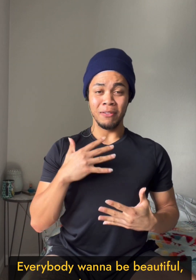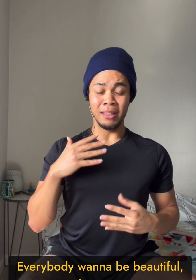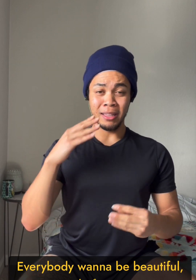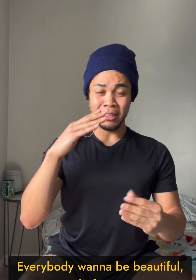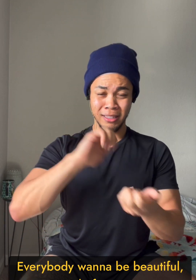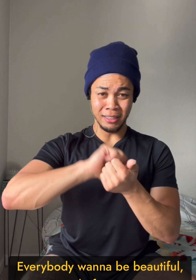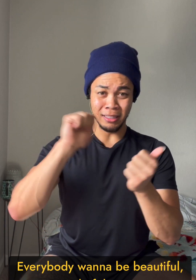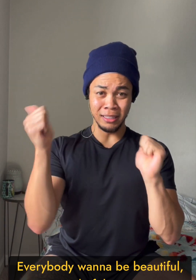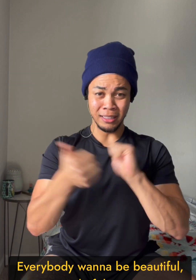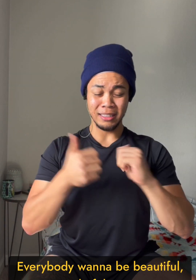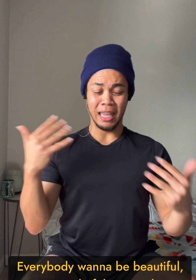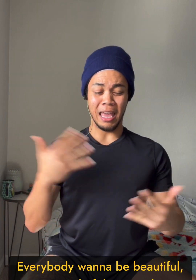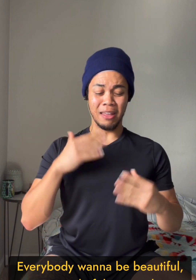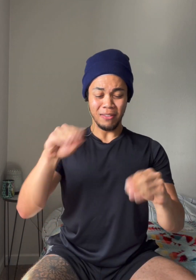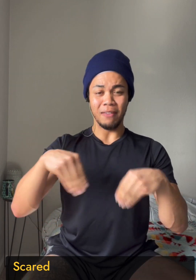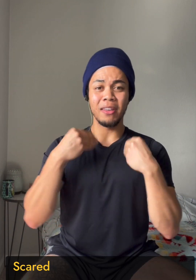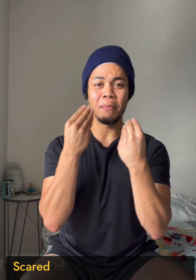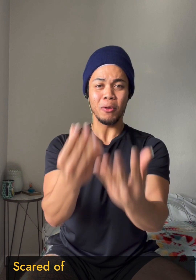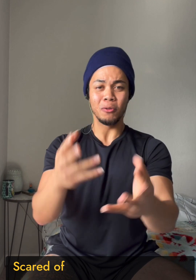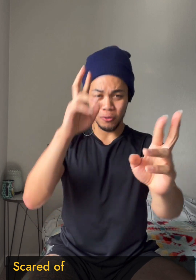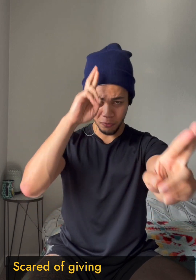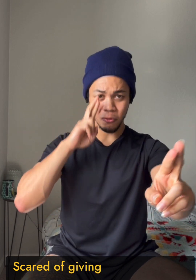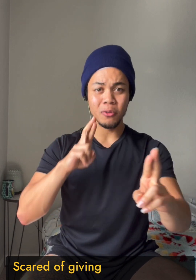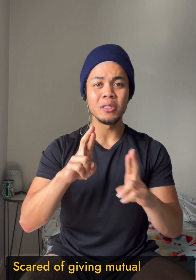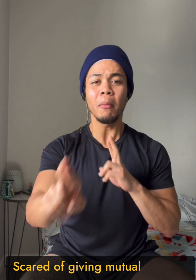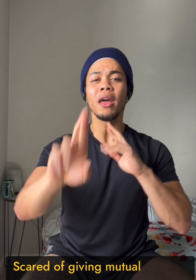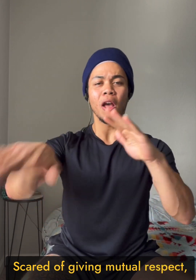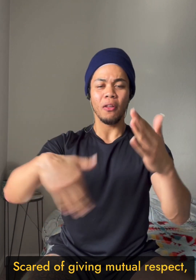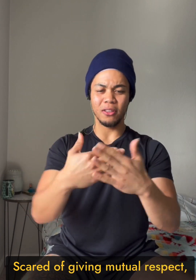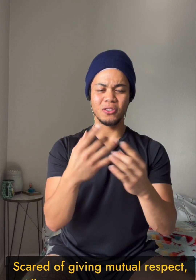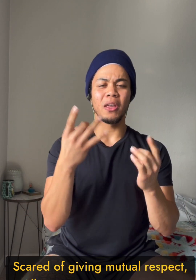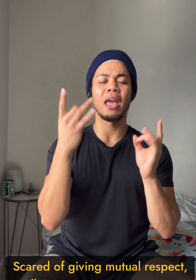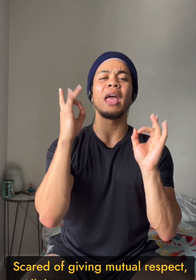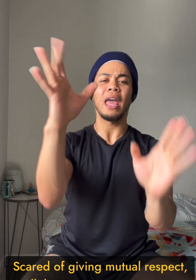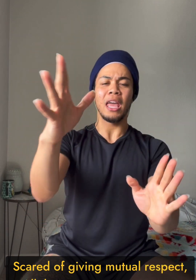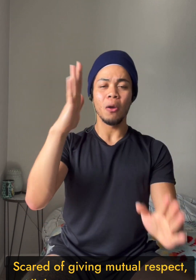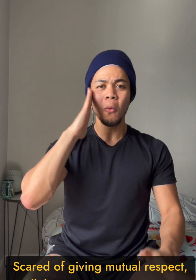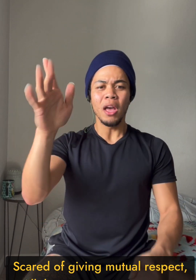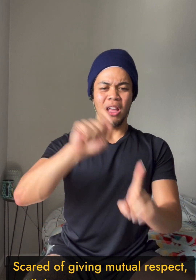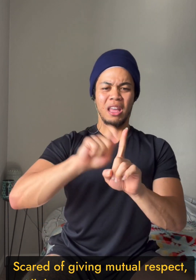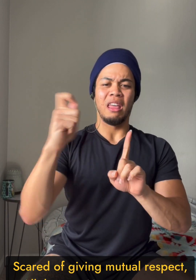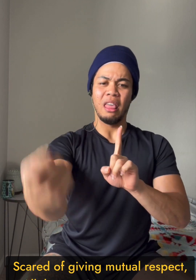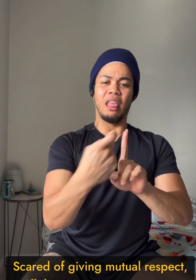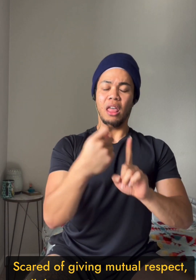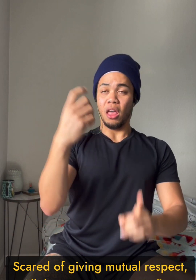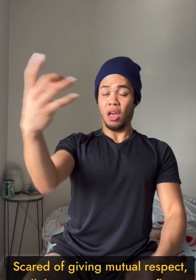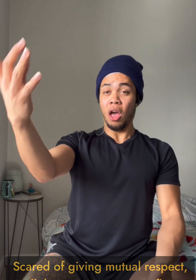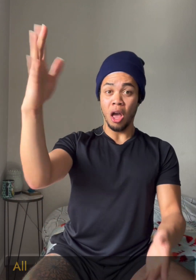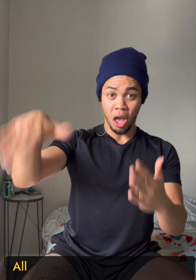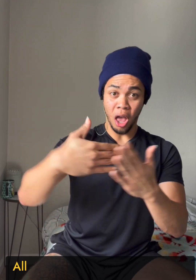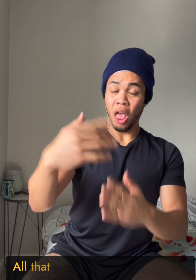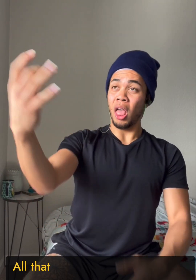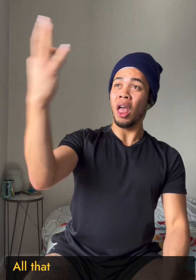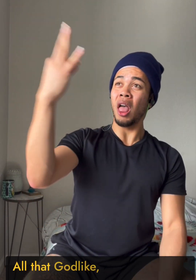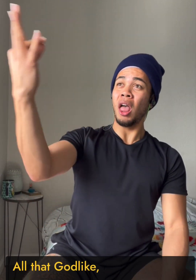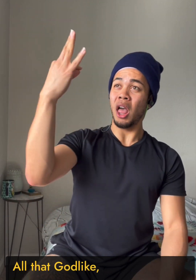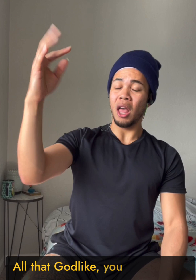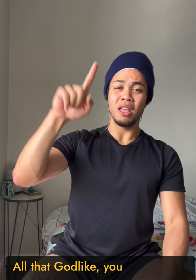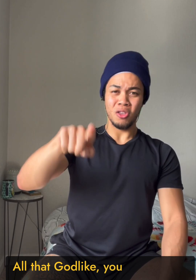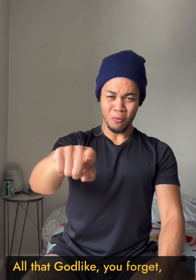the unusual Scared of giving mutual respect All that you hate You reflect all that God like you forget How to